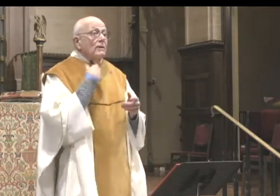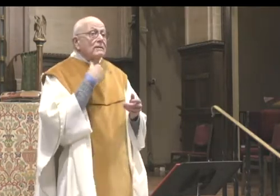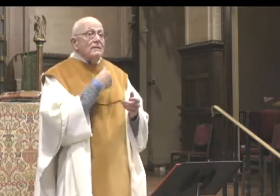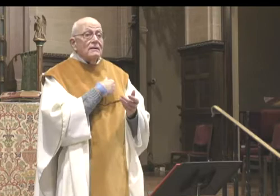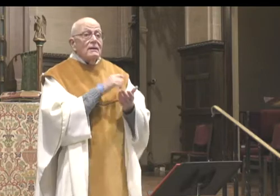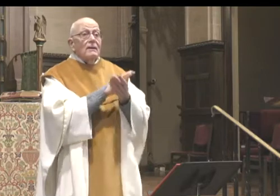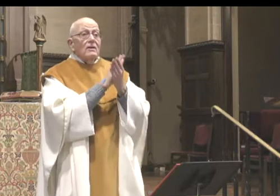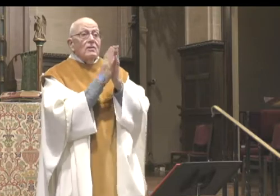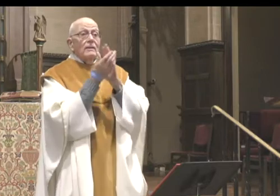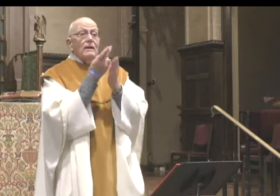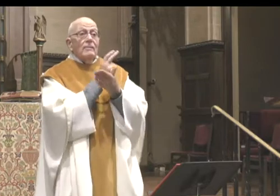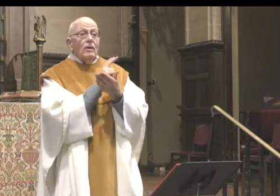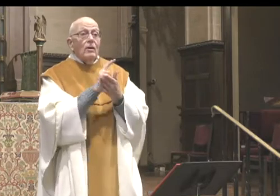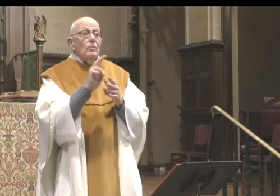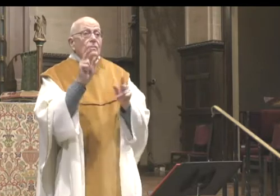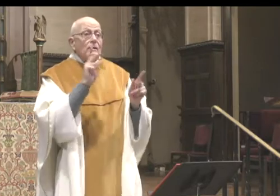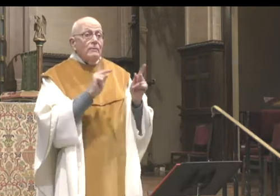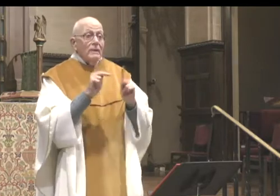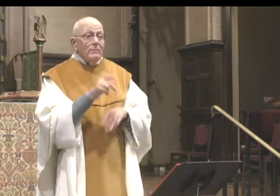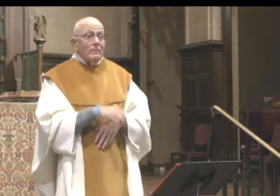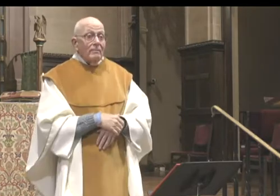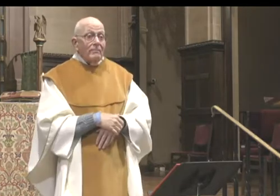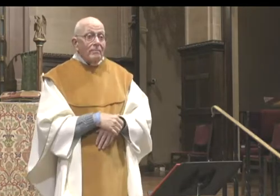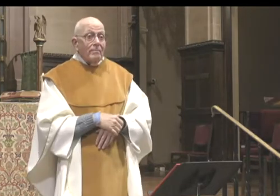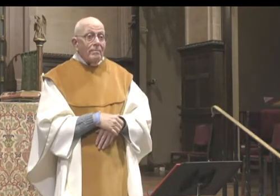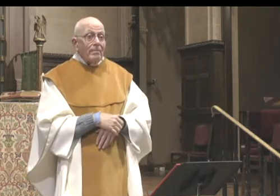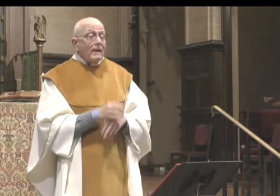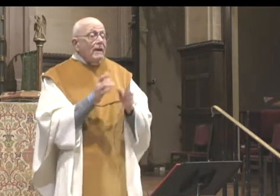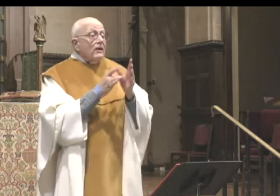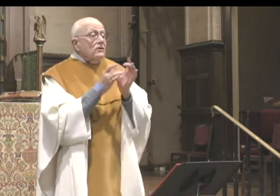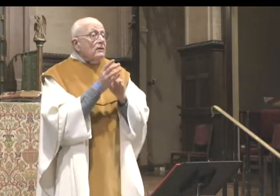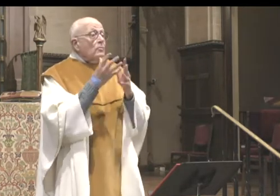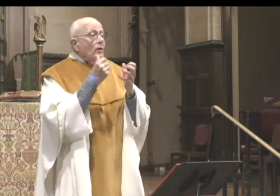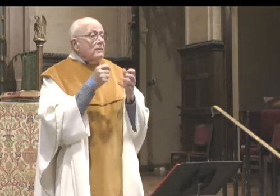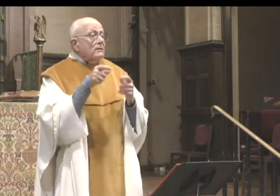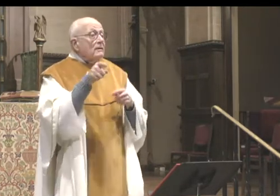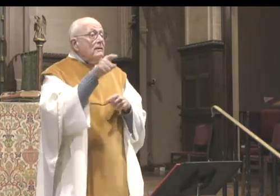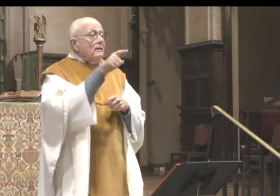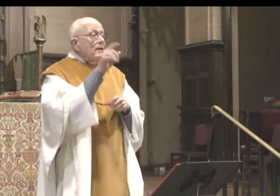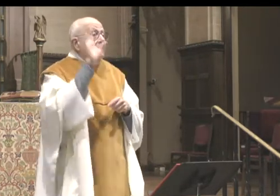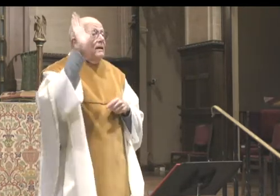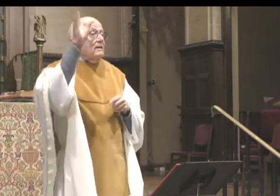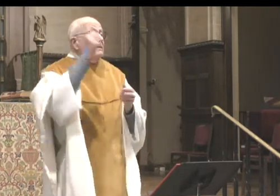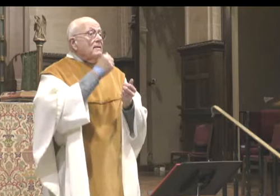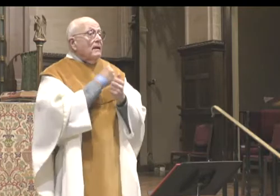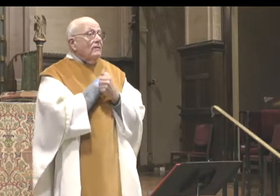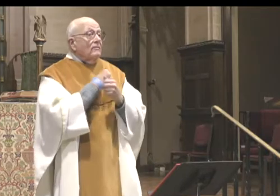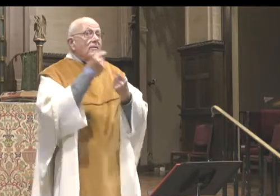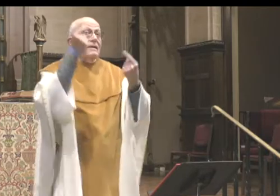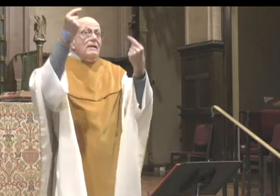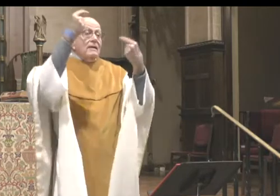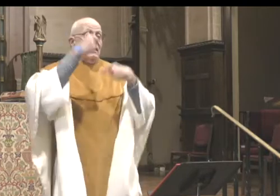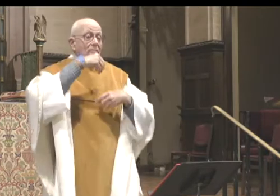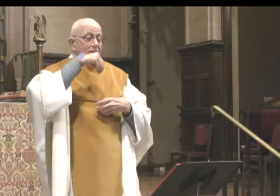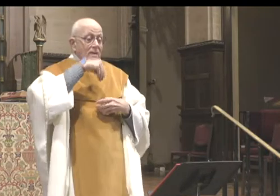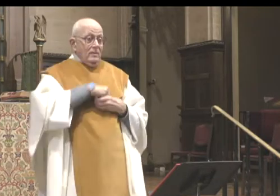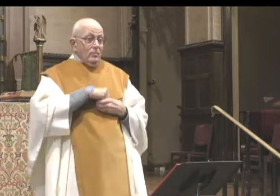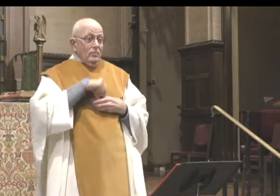Jesus wants all of us to become holy people. Jesus wants you and me to love Him